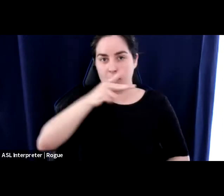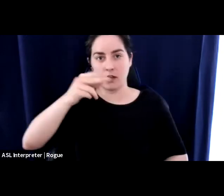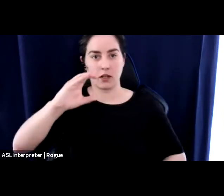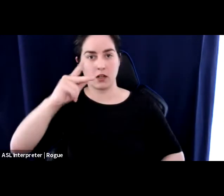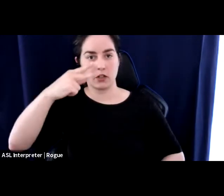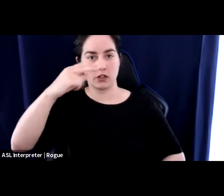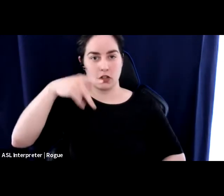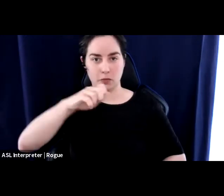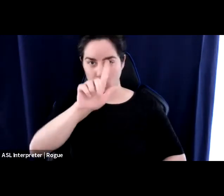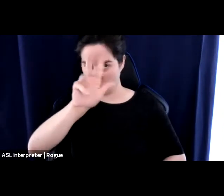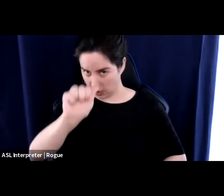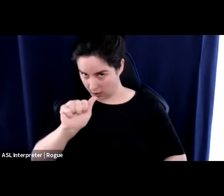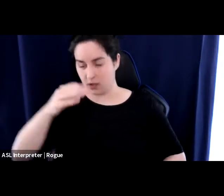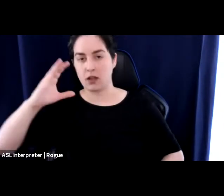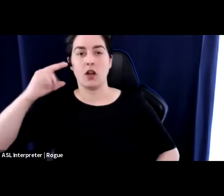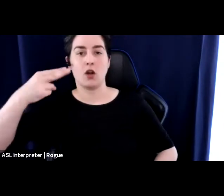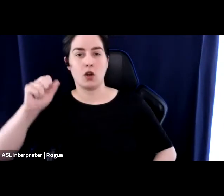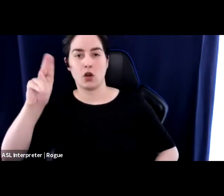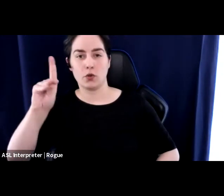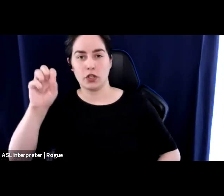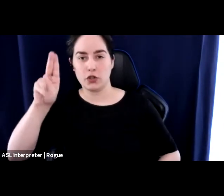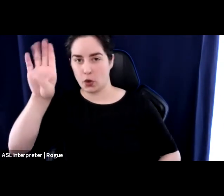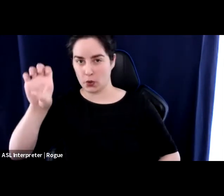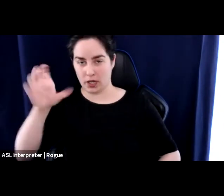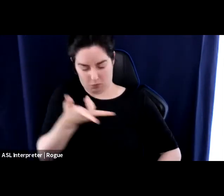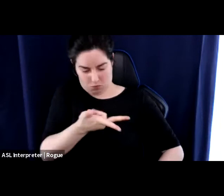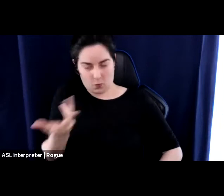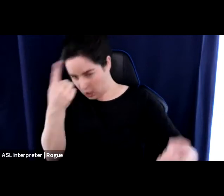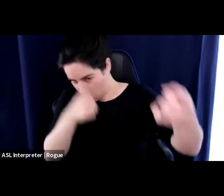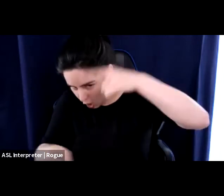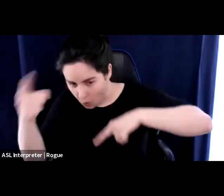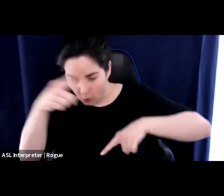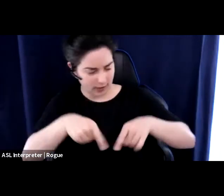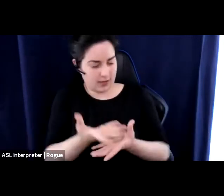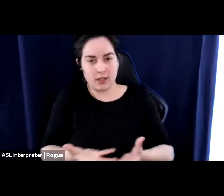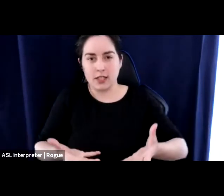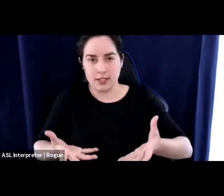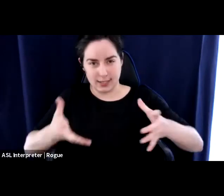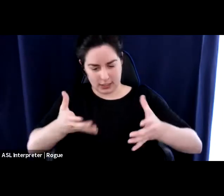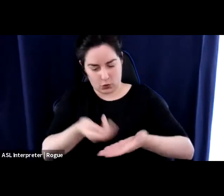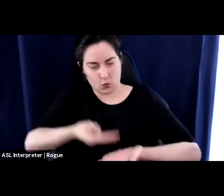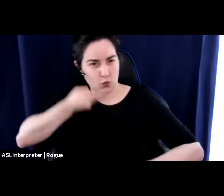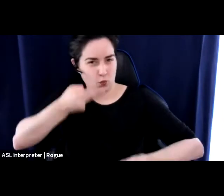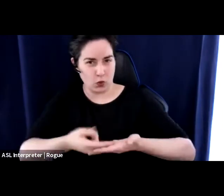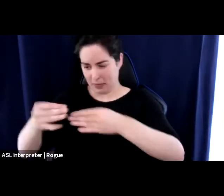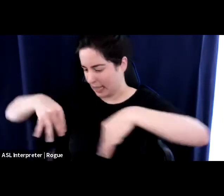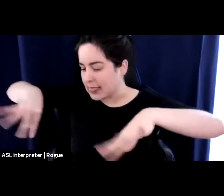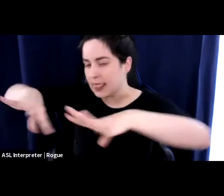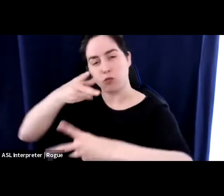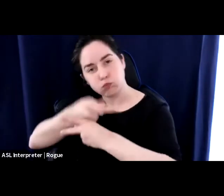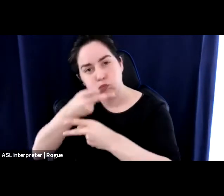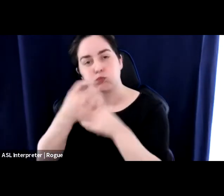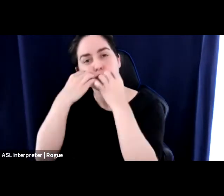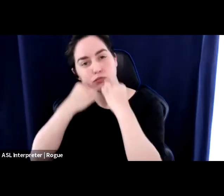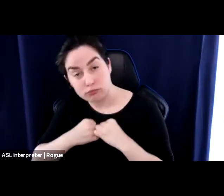Haudenosaunee people to protect and take care of the land. In thinking about advocating for women with disabilities,